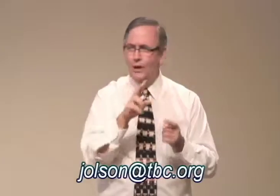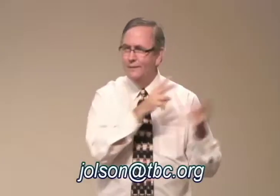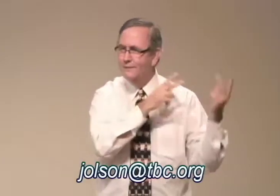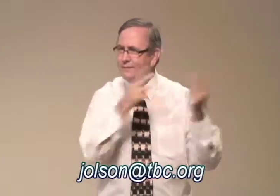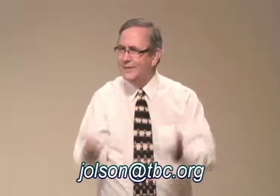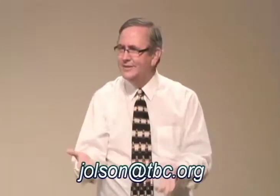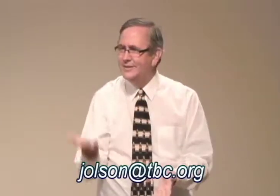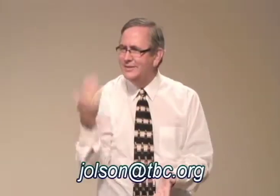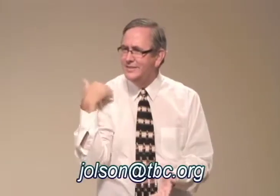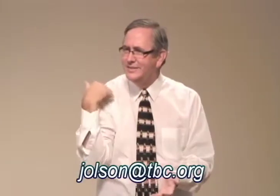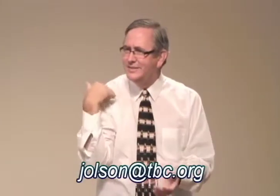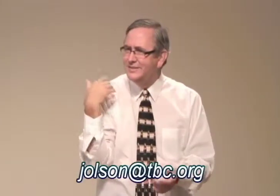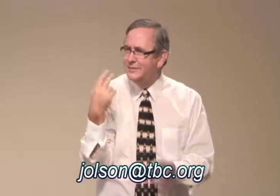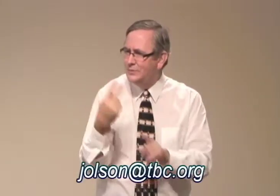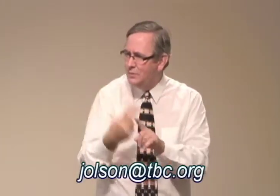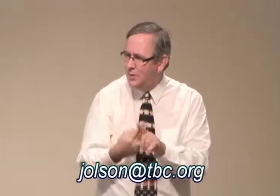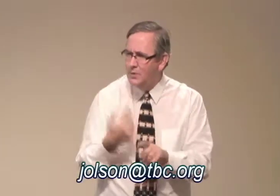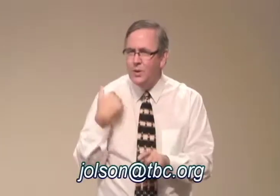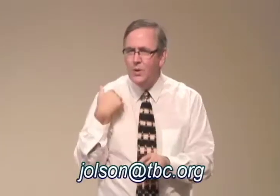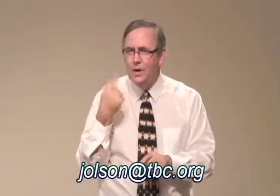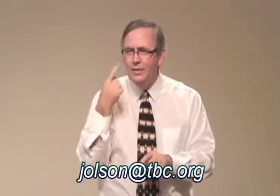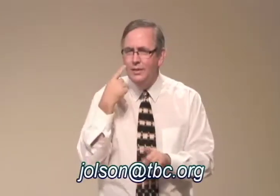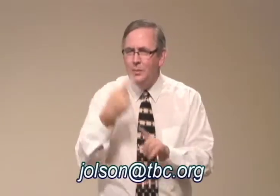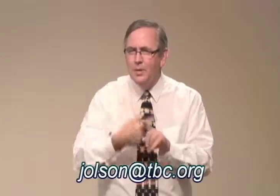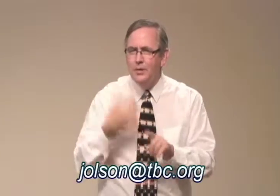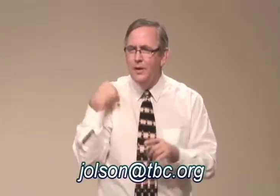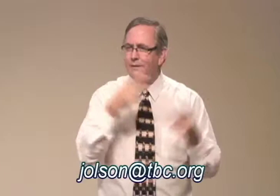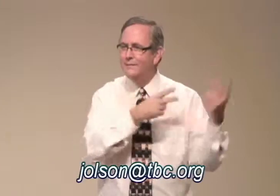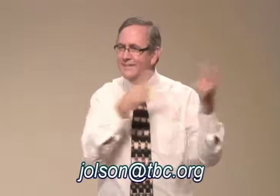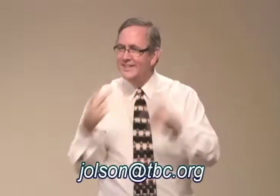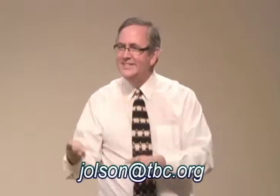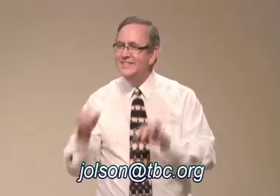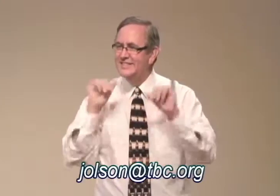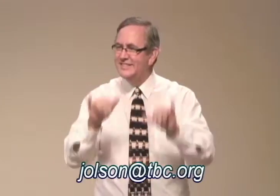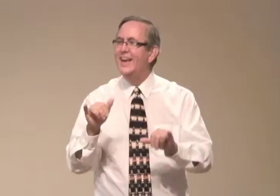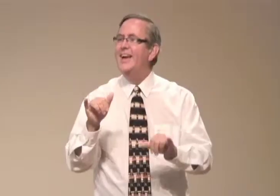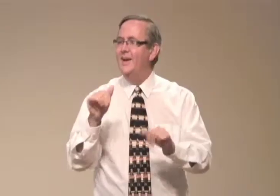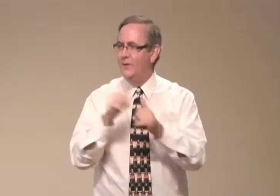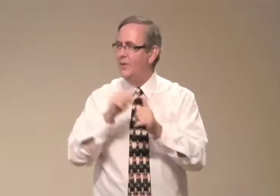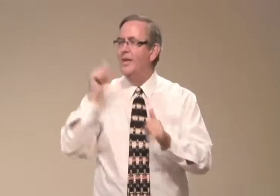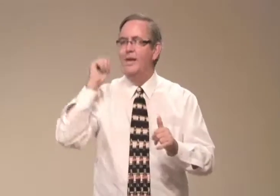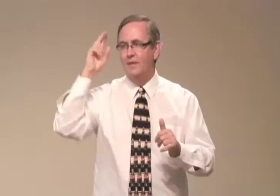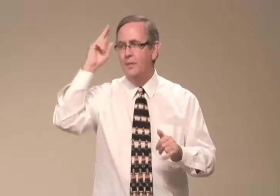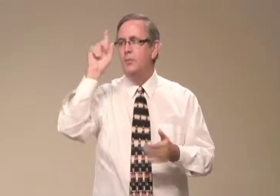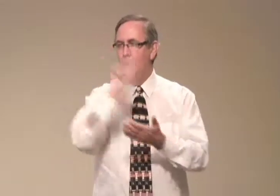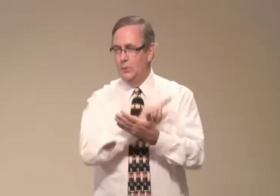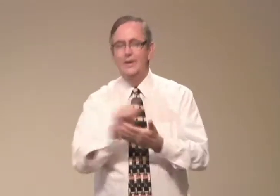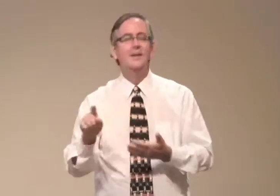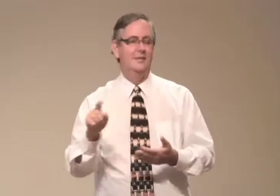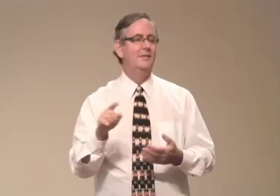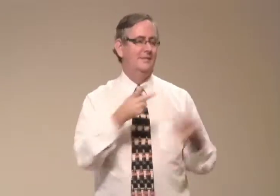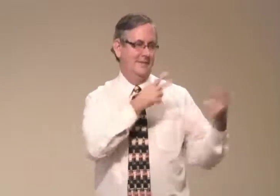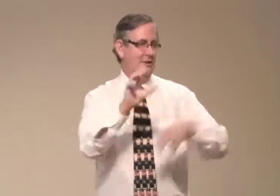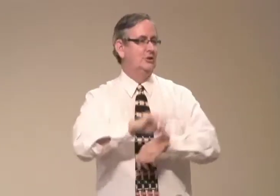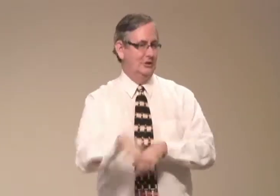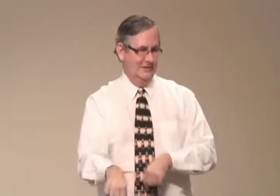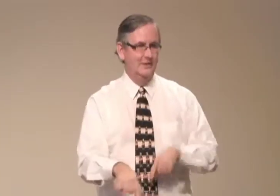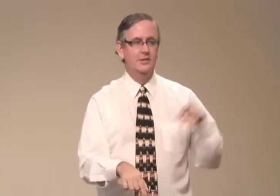Eric, some of you have met Debra. She was here two months ago. She visited here and stayed with Andy and Uncle